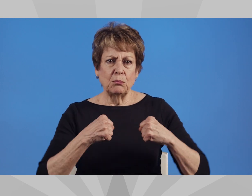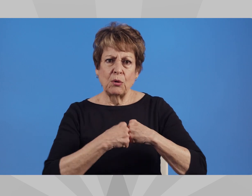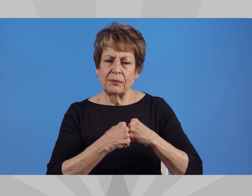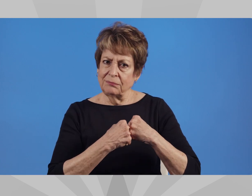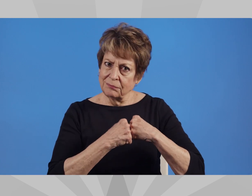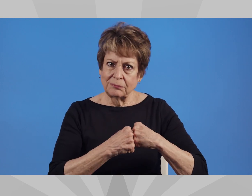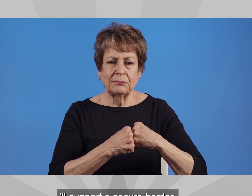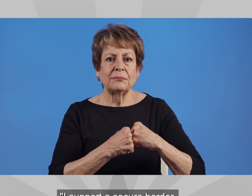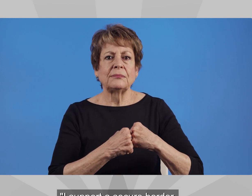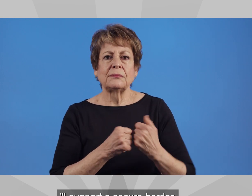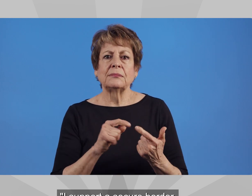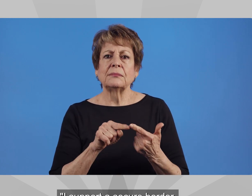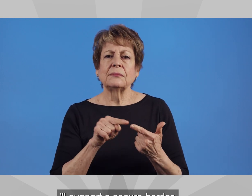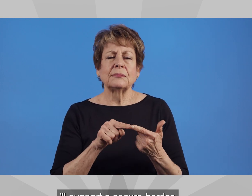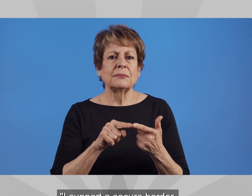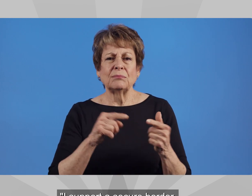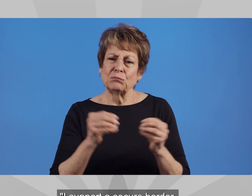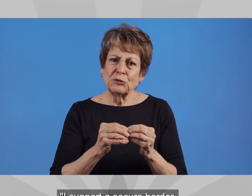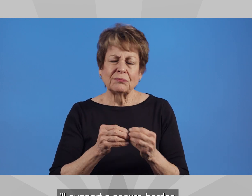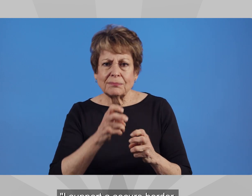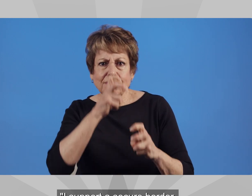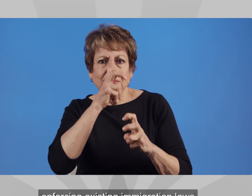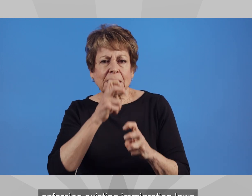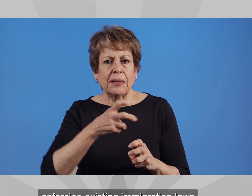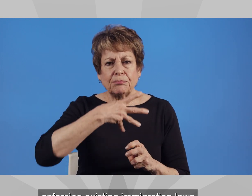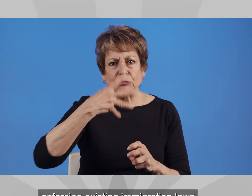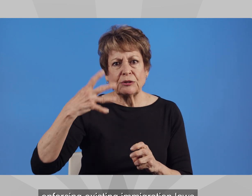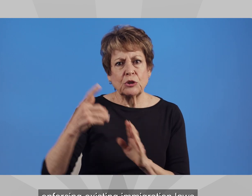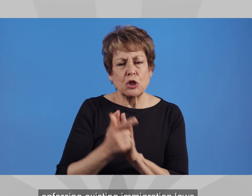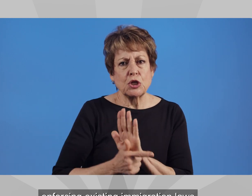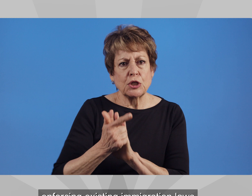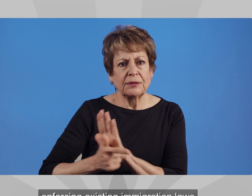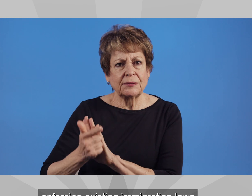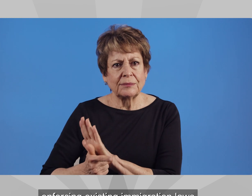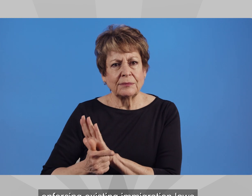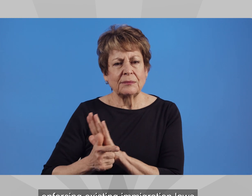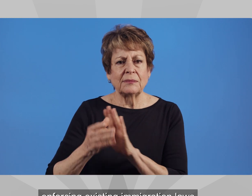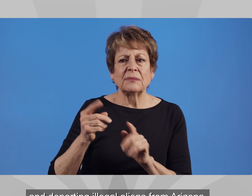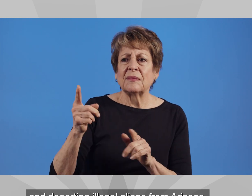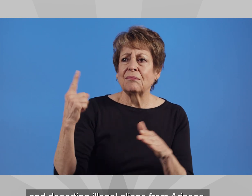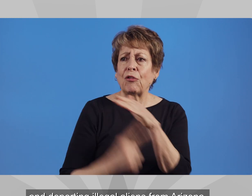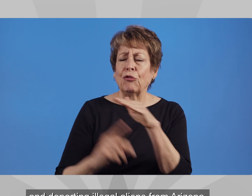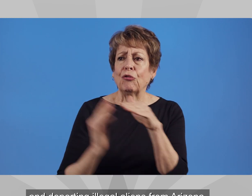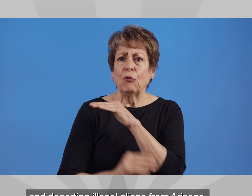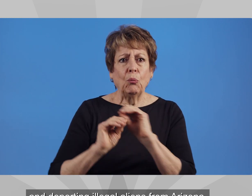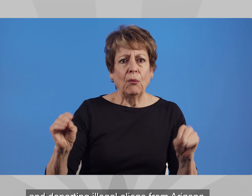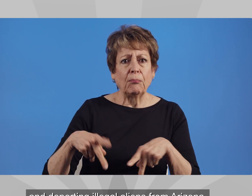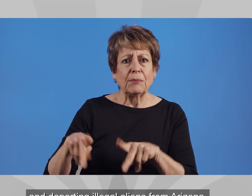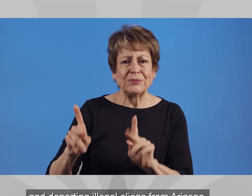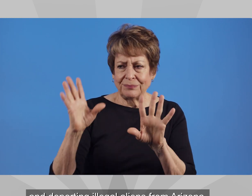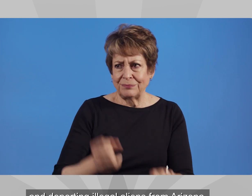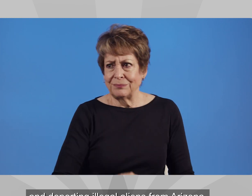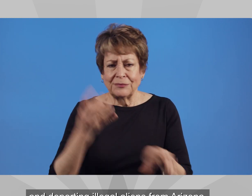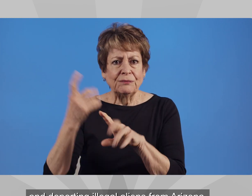Statement. I support a secure border, enforcing existing immigration laws, and deporting